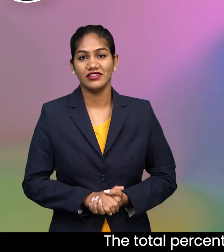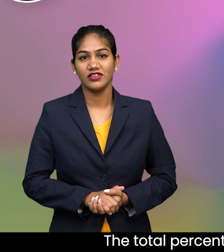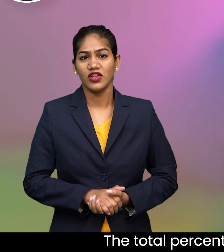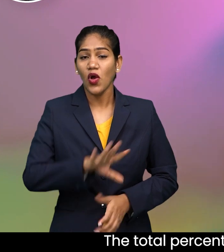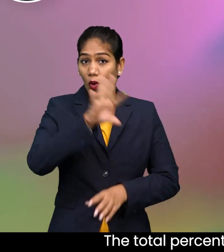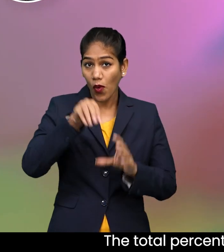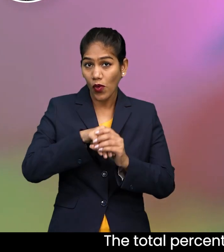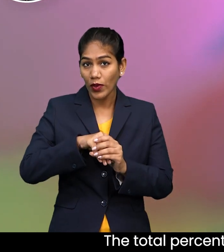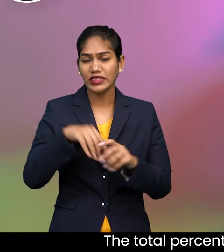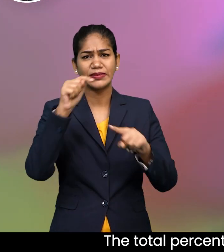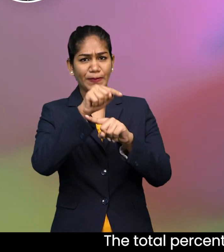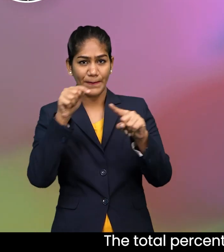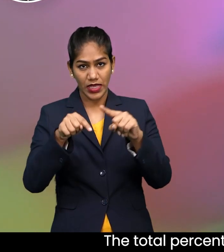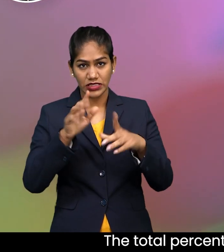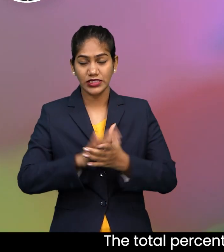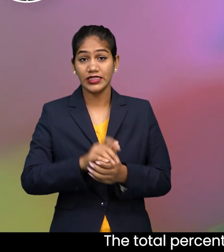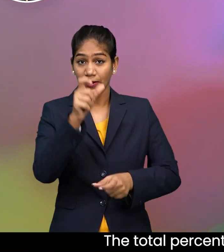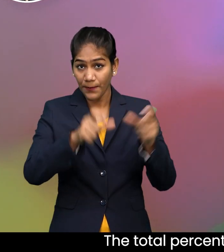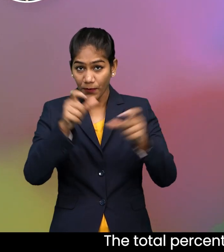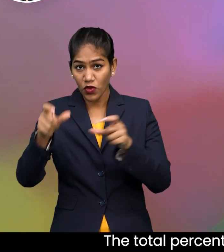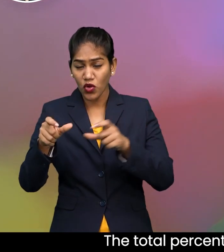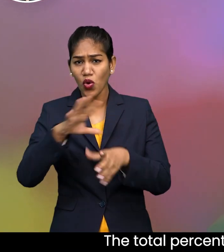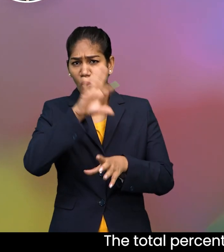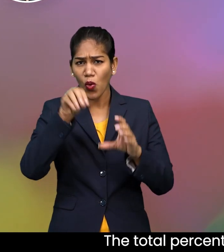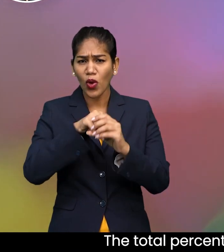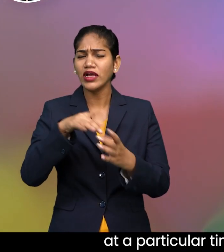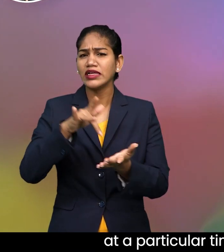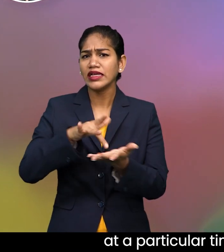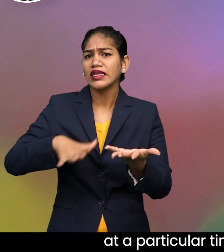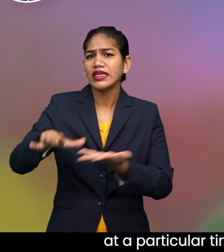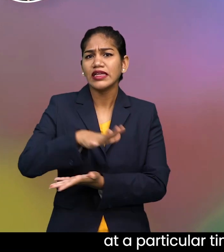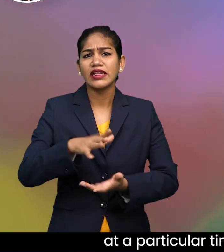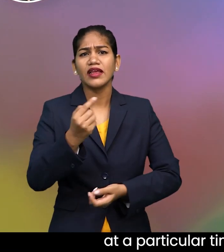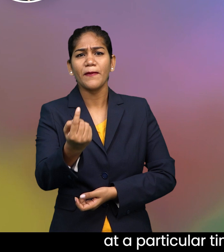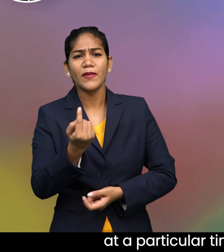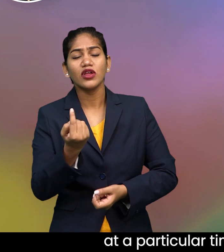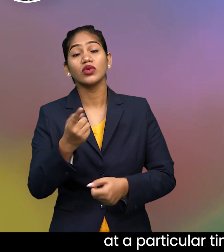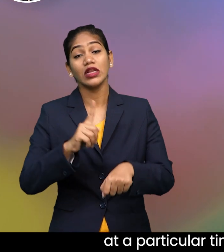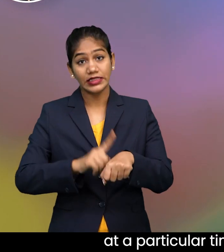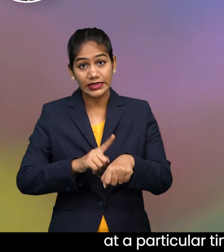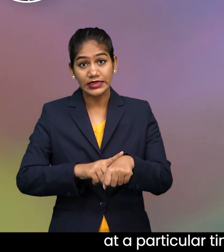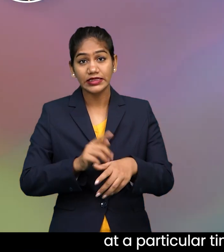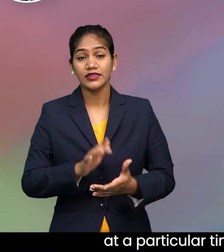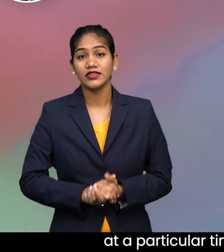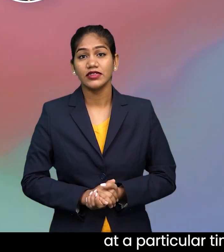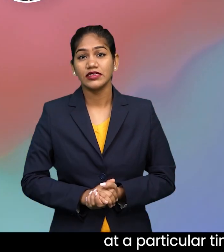The total percentage of the population of an area at a particular time aged 7